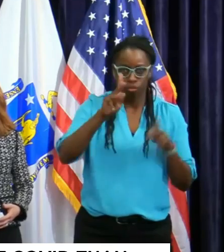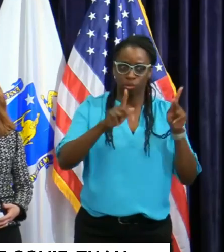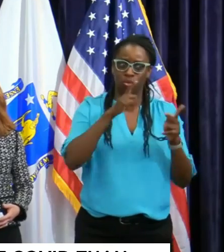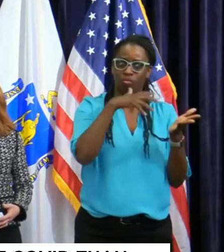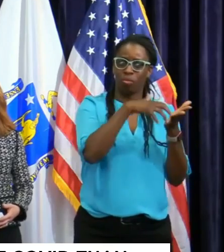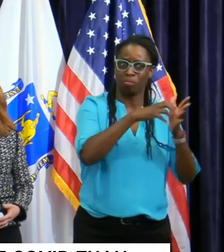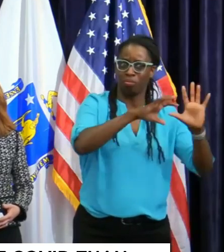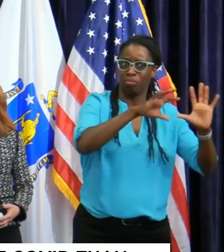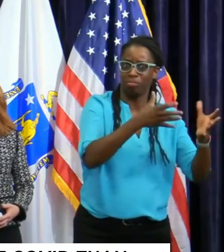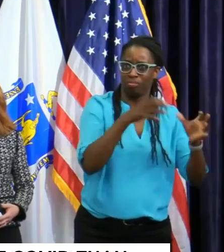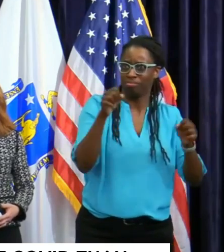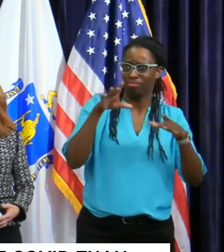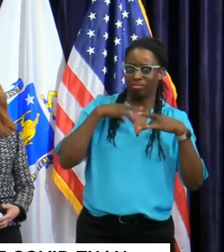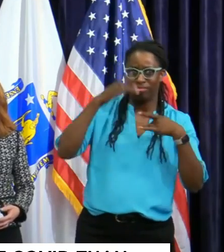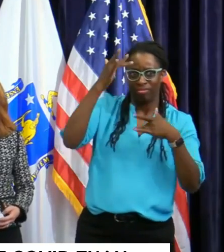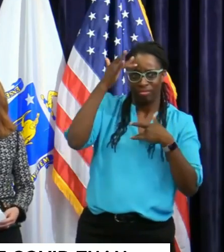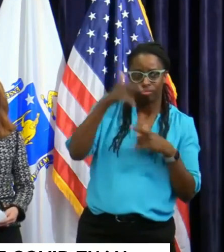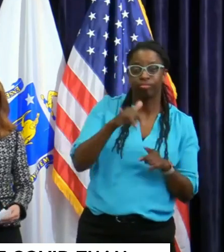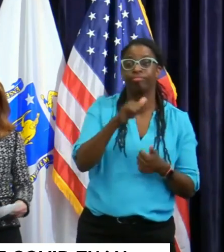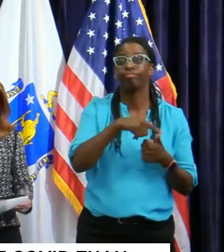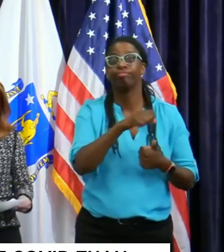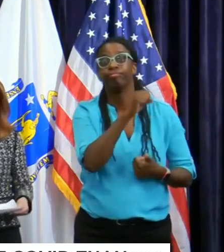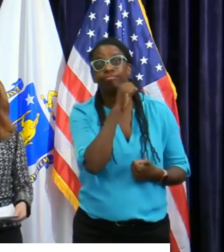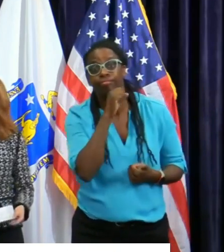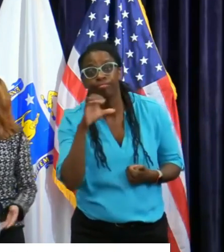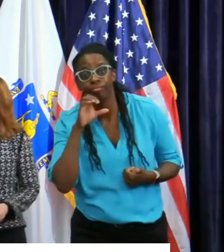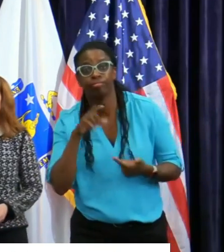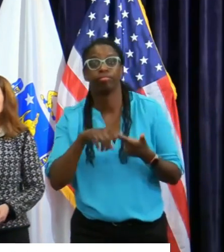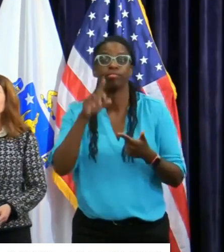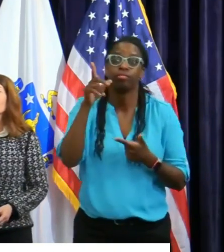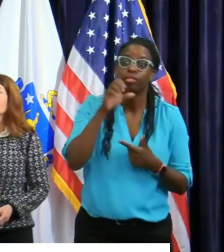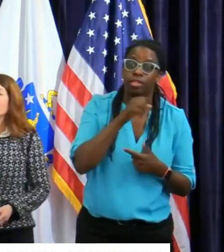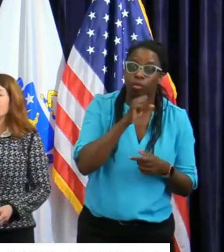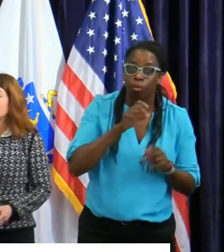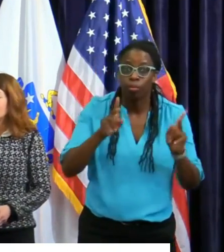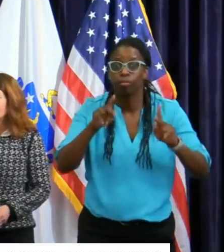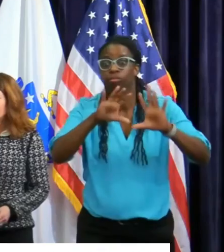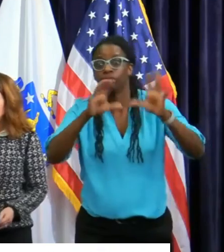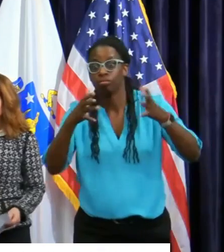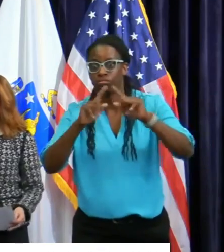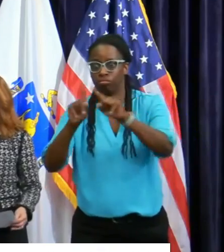Massachusetts as we continue to move forward. And with that, I will turn it over to Lieutenant Governor.